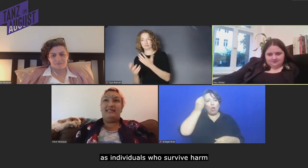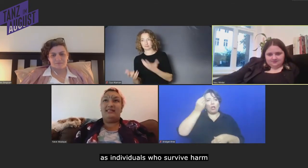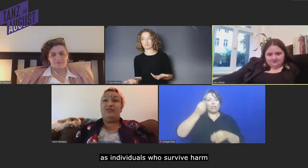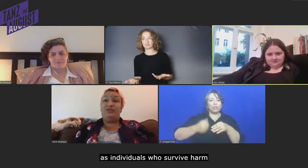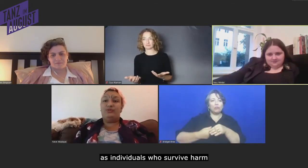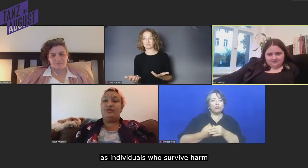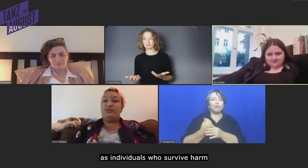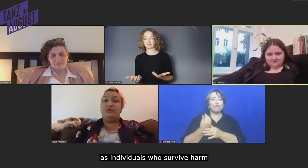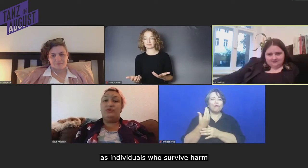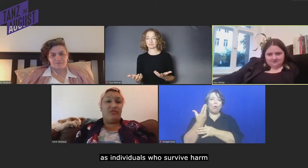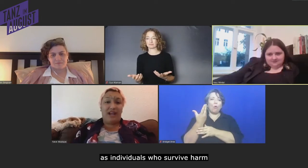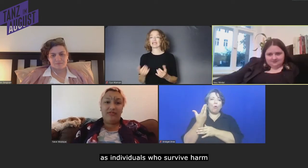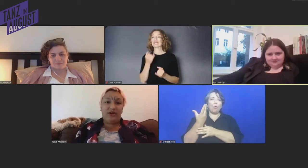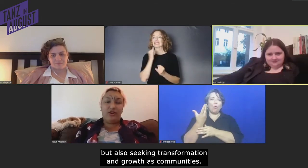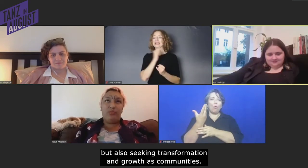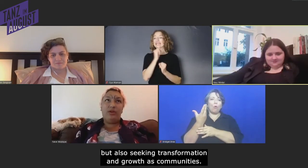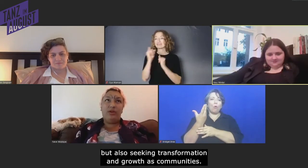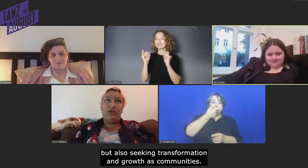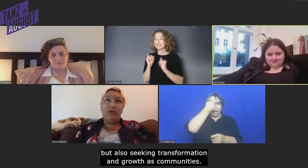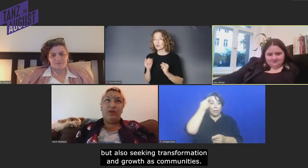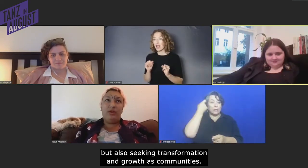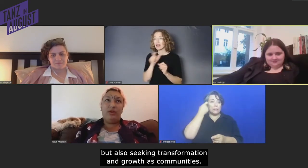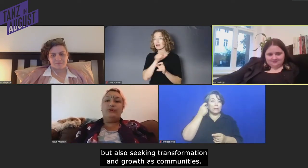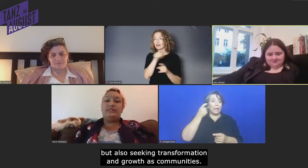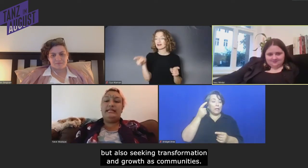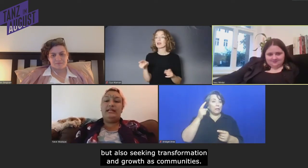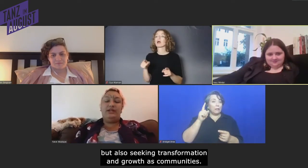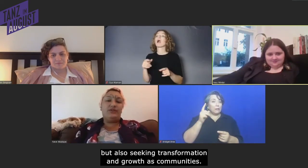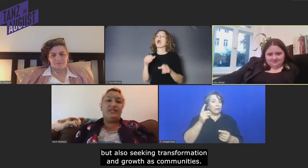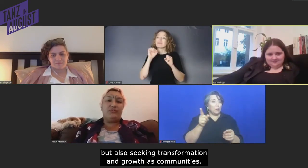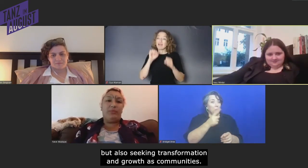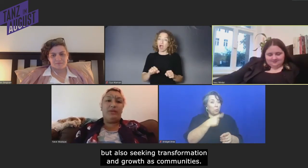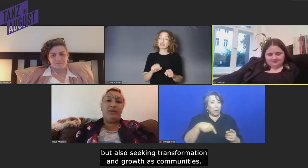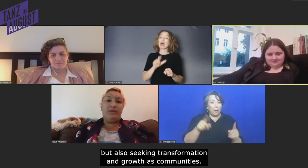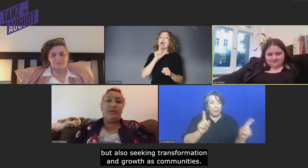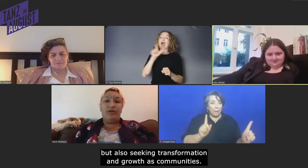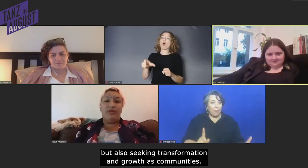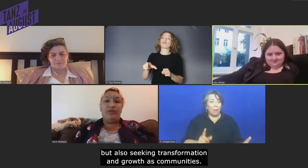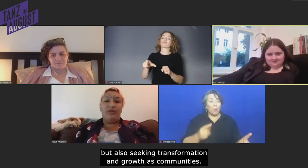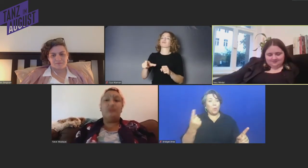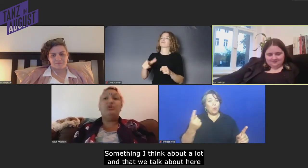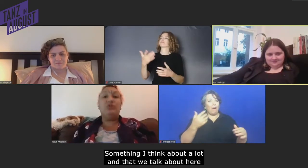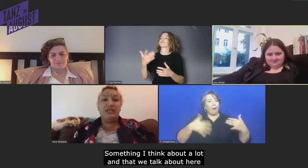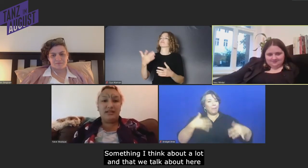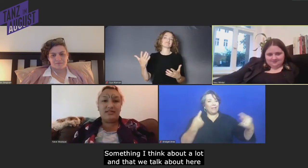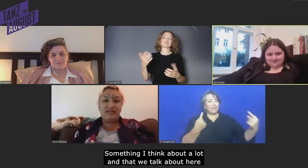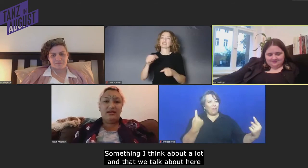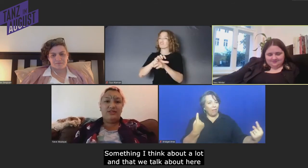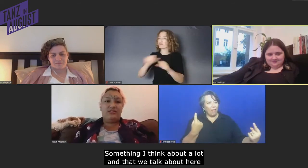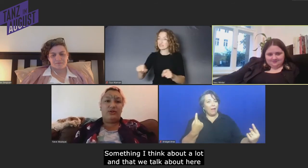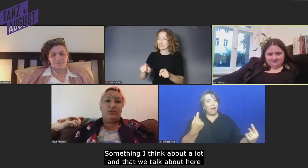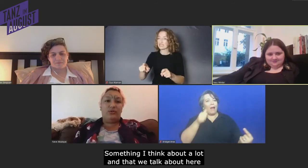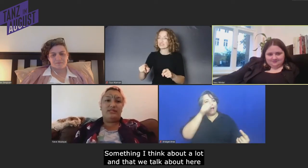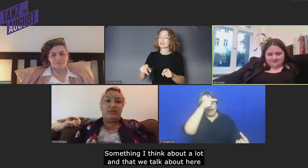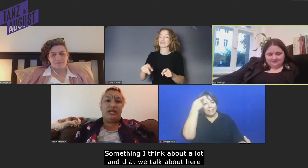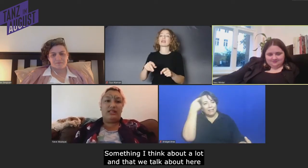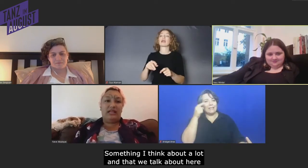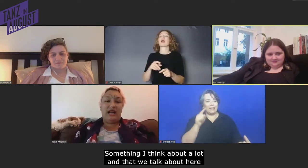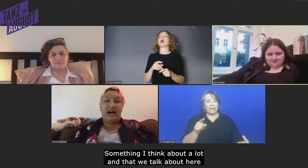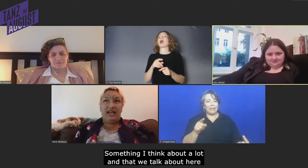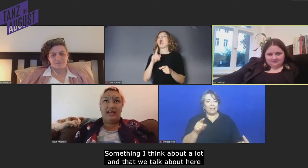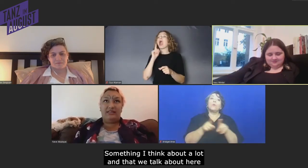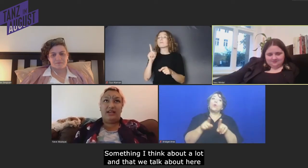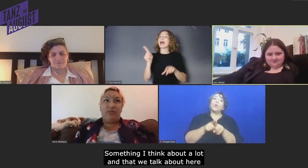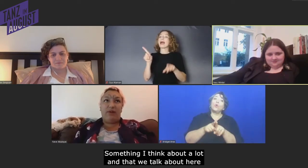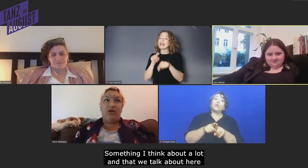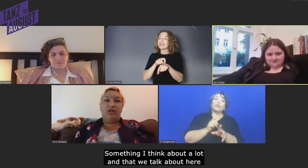as individuals who survive harm, but also seeking transformation and growth as communities. So something that